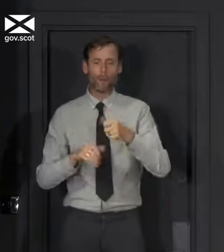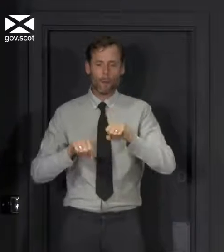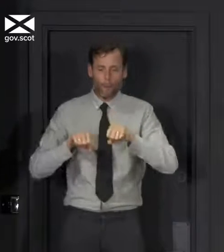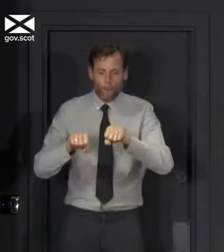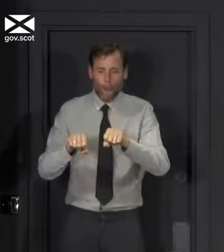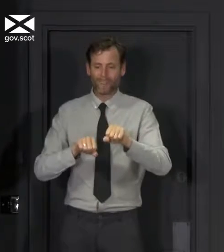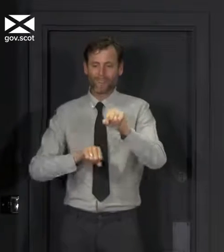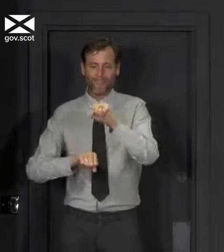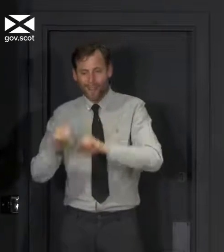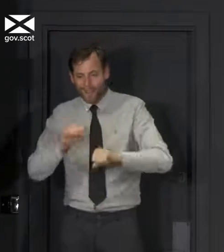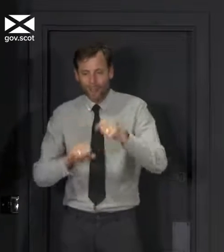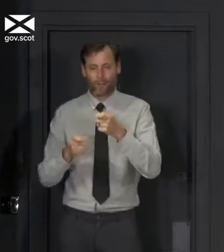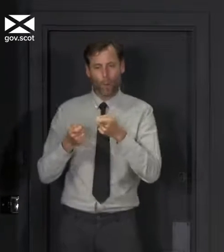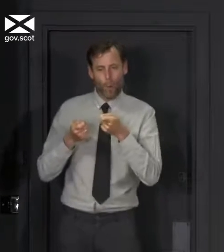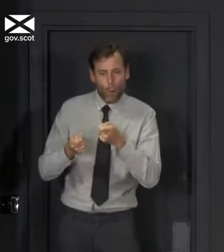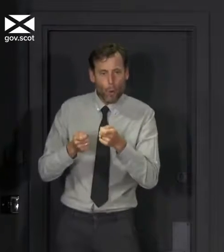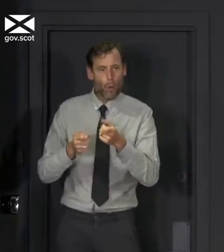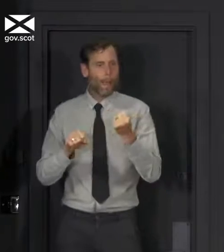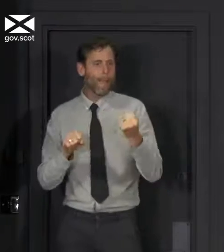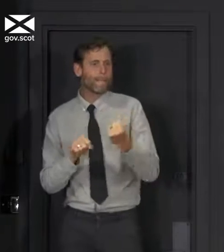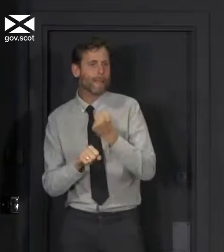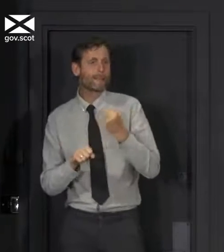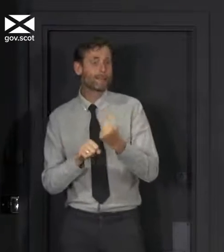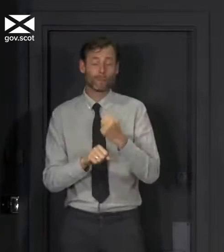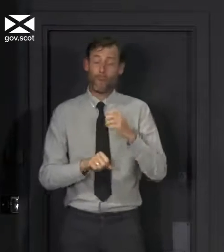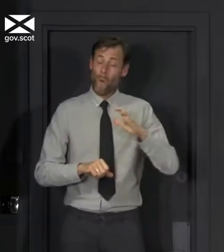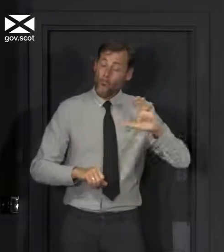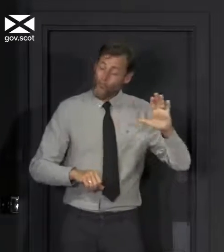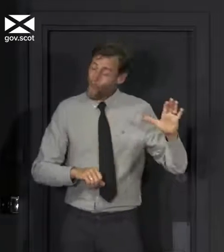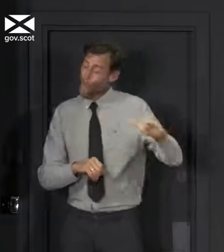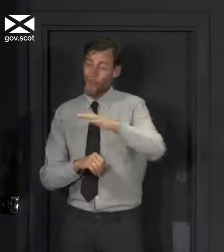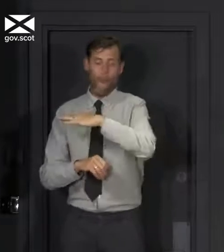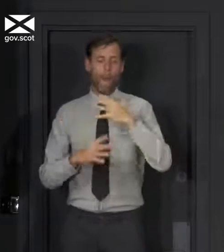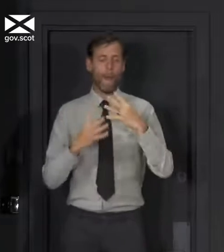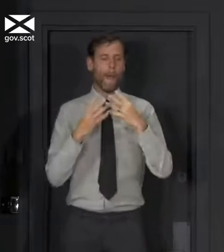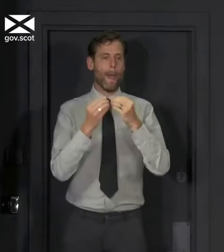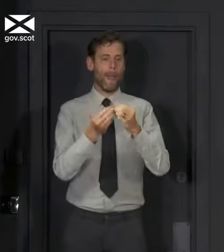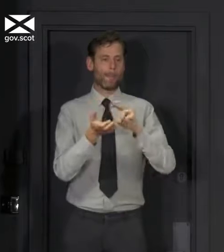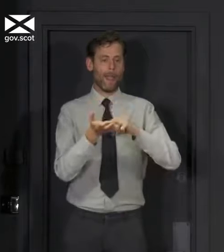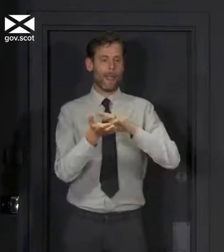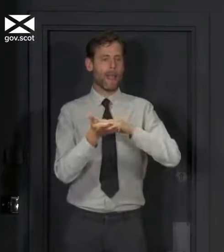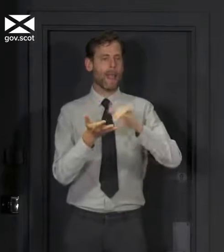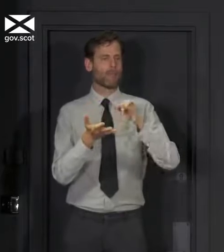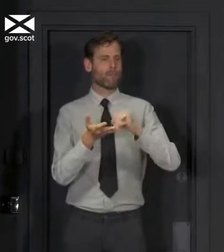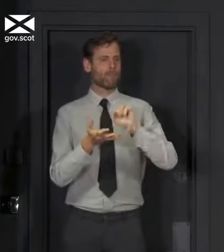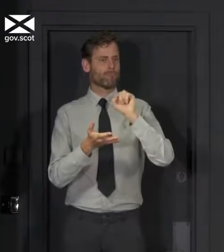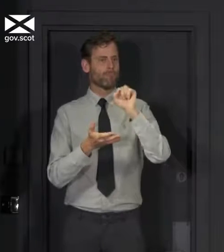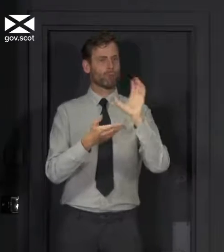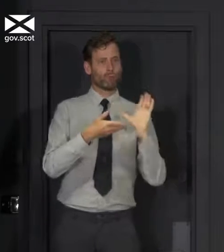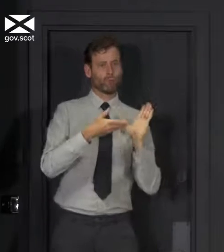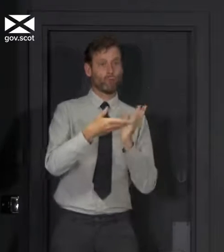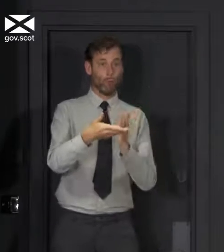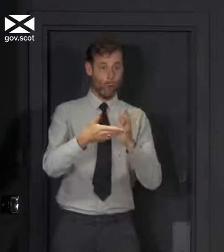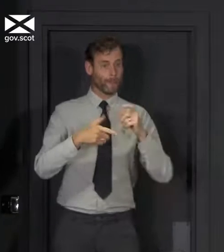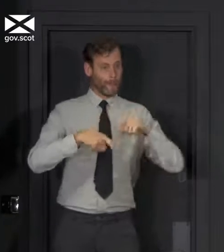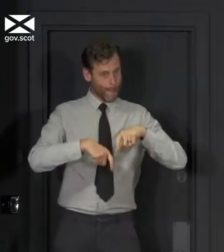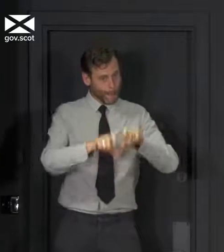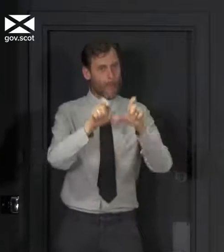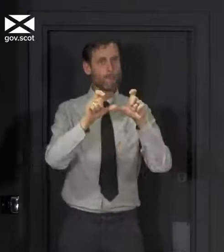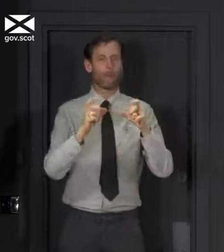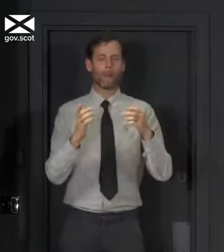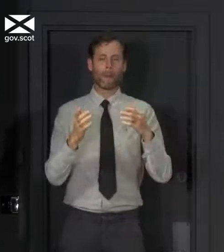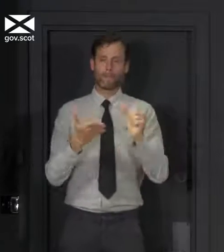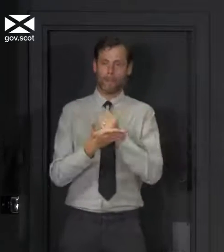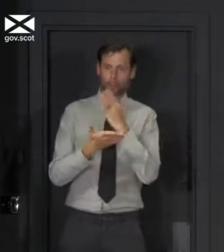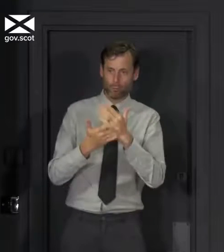cooks, maintenance staff. All of them help to keep the NHS and social care running and working. And all